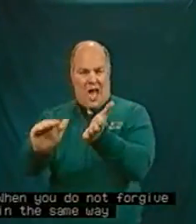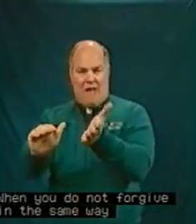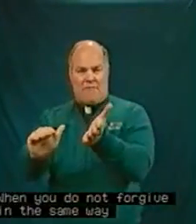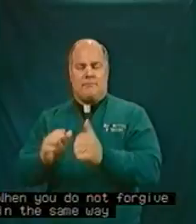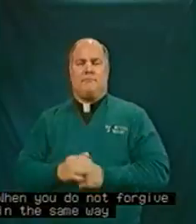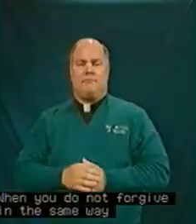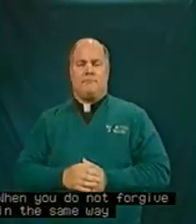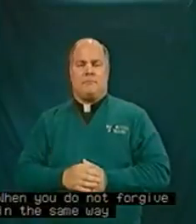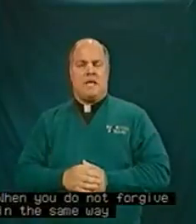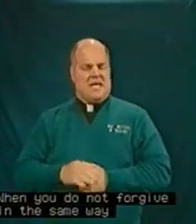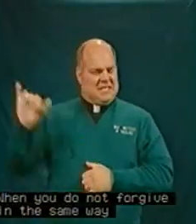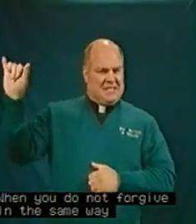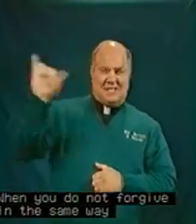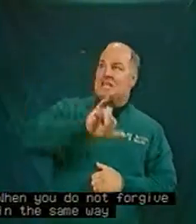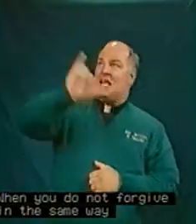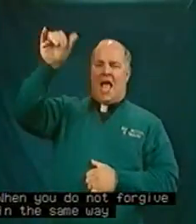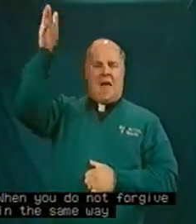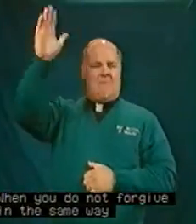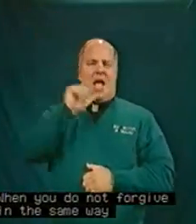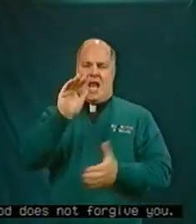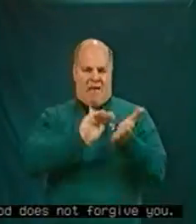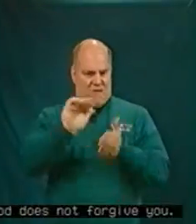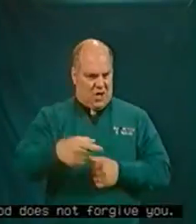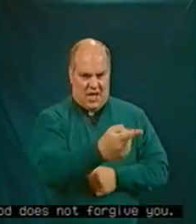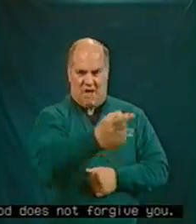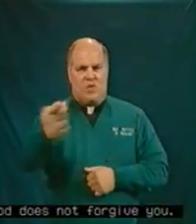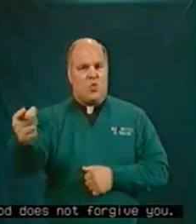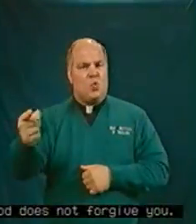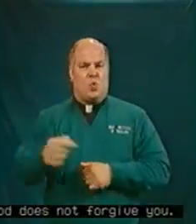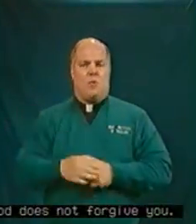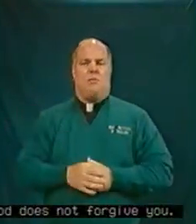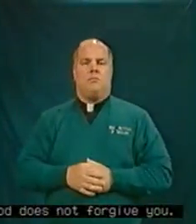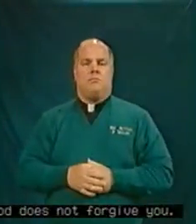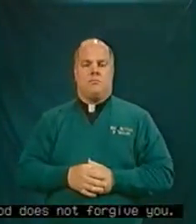When you do not forgive in the same way, God does not forgive you.